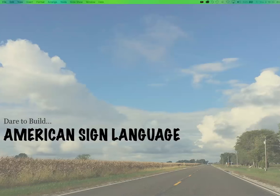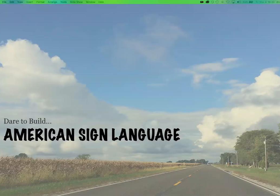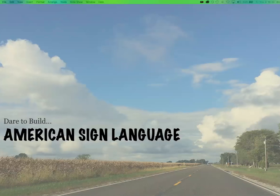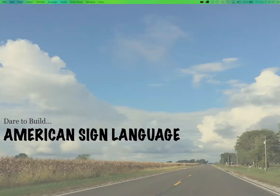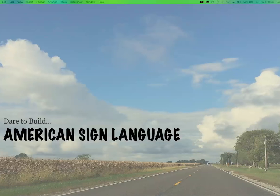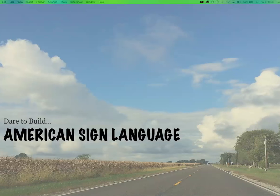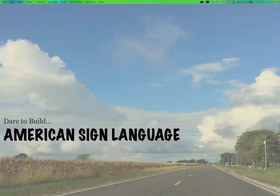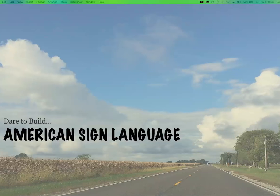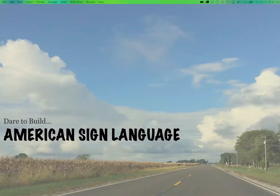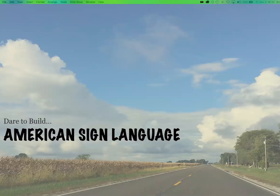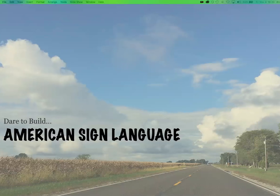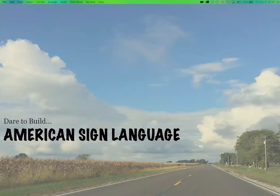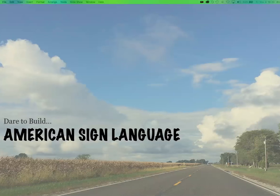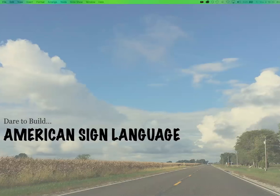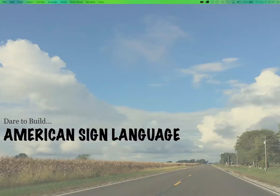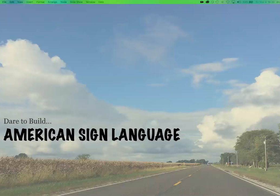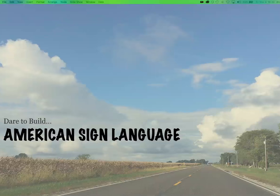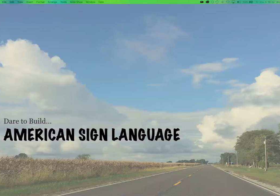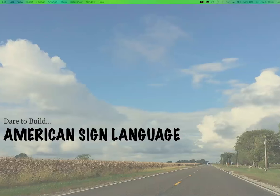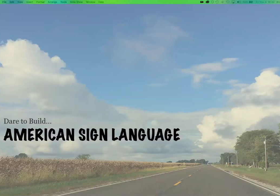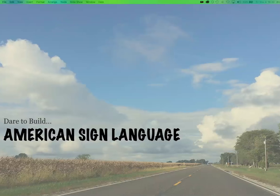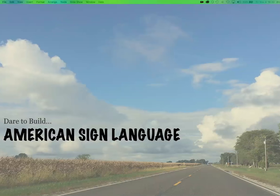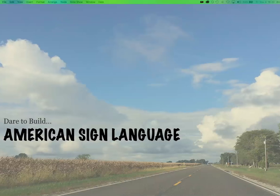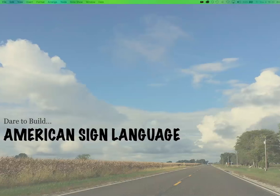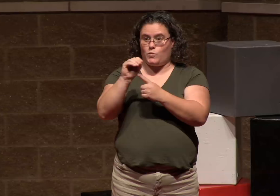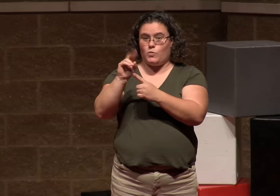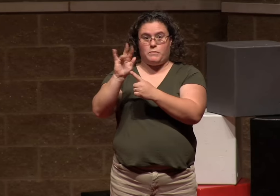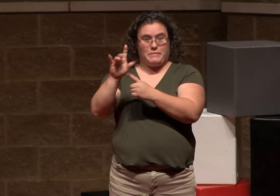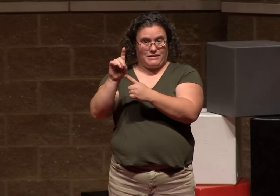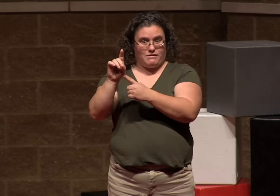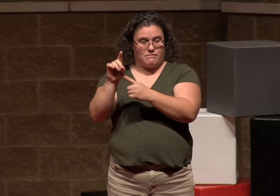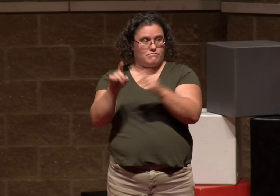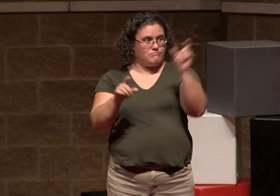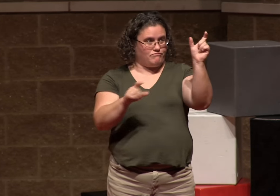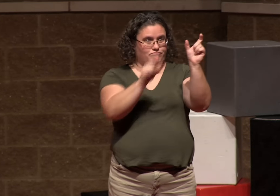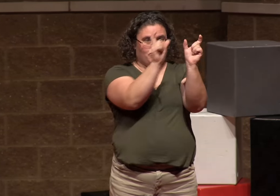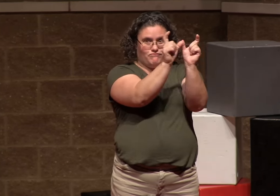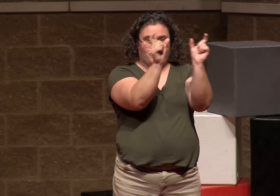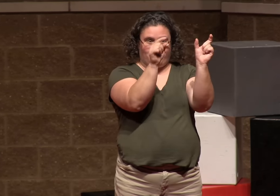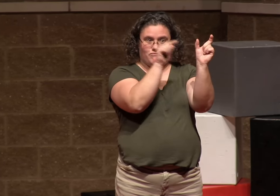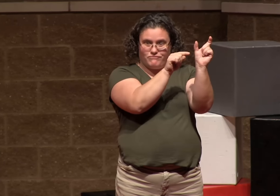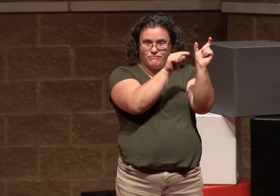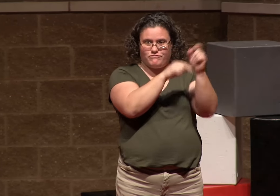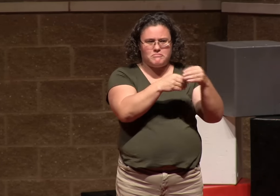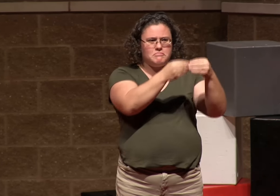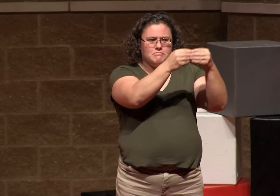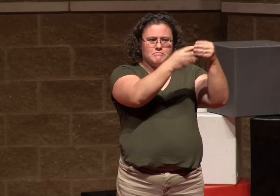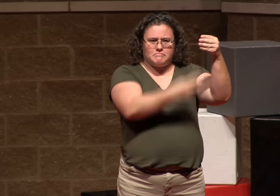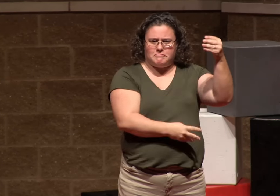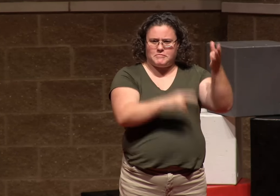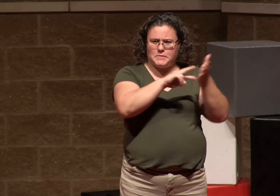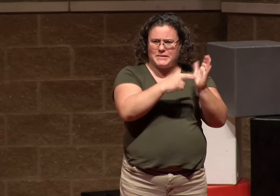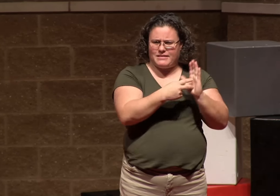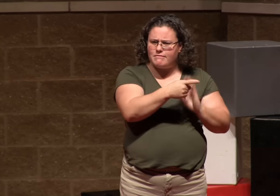people think ASL and English are equivalent, so those words, Dare to Build, have